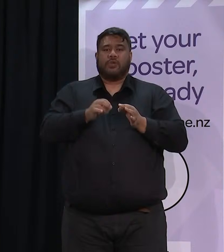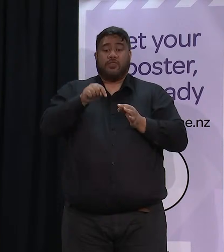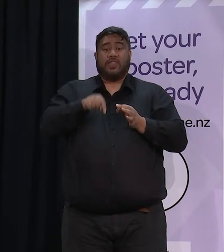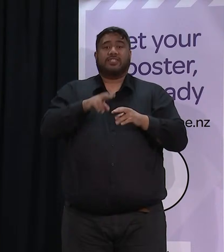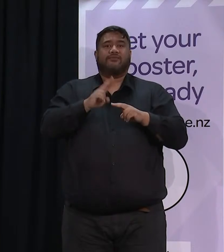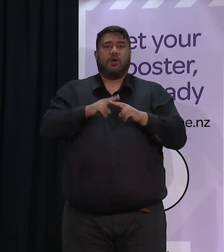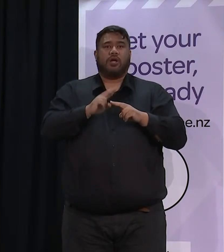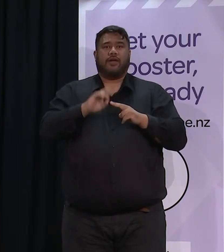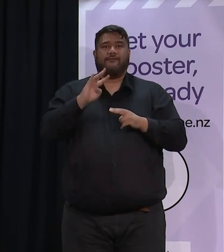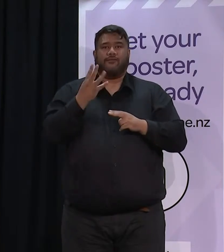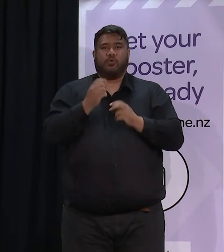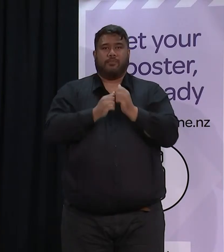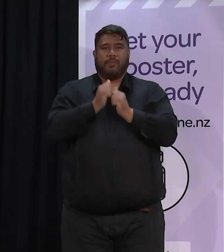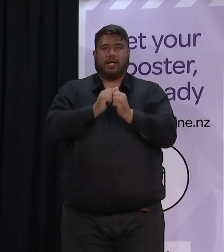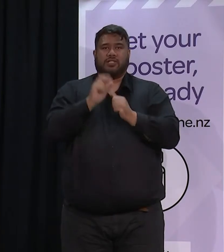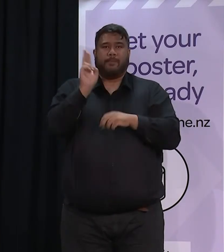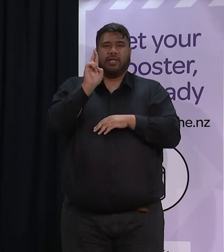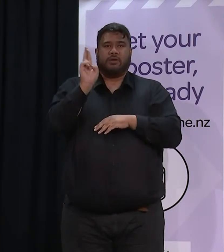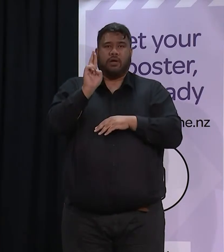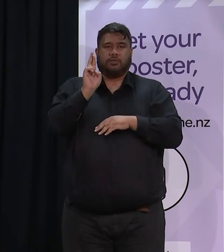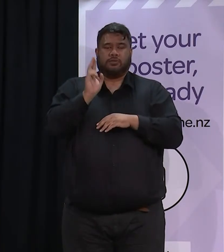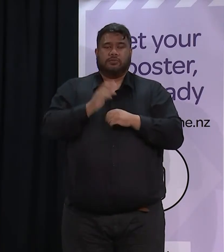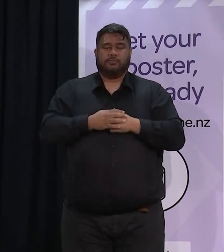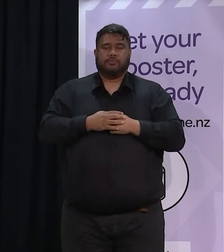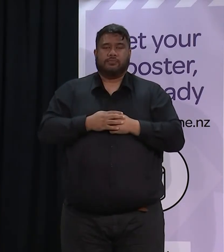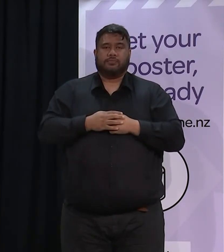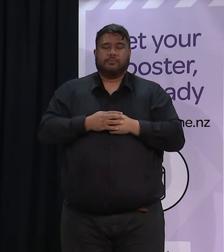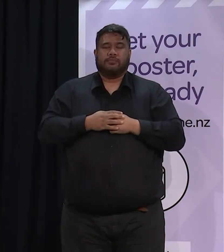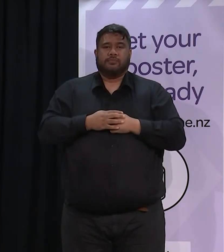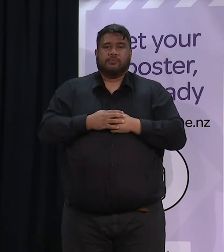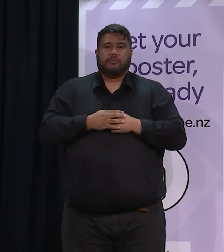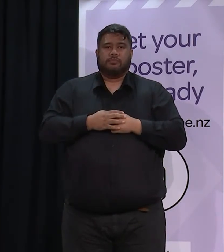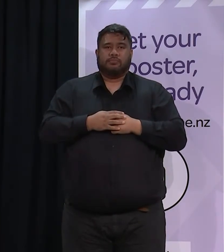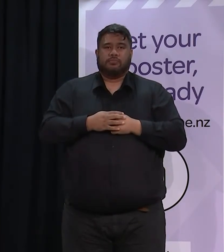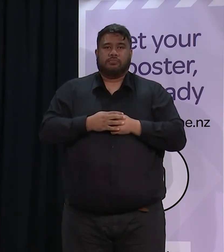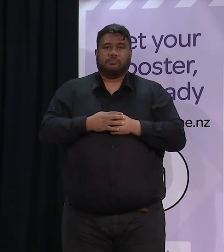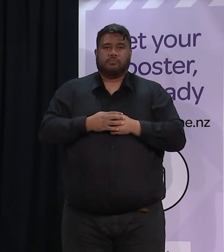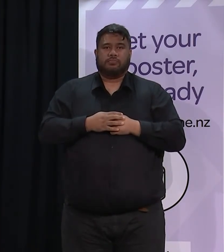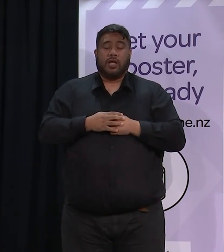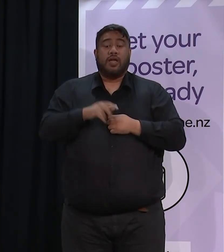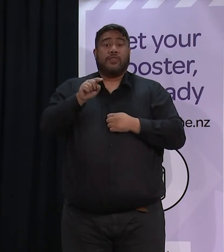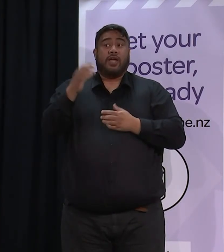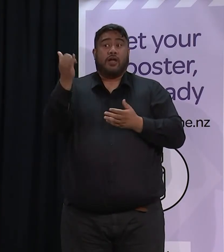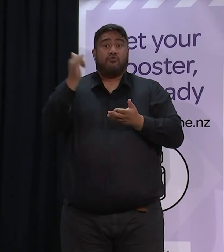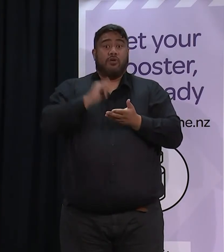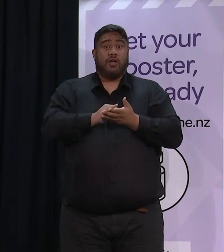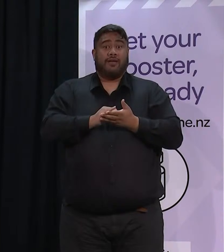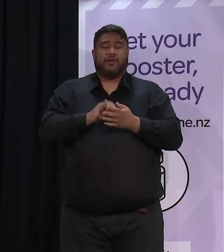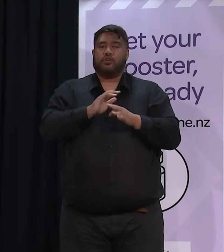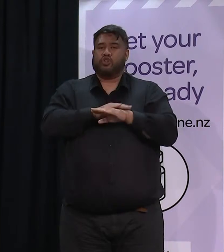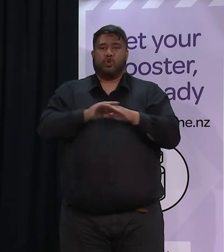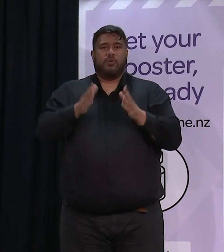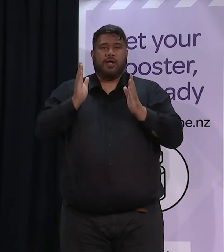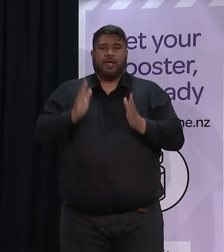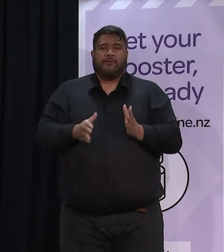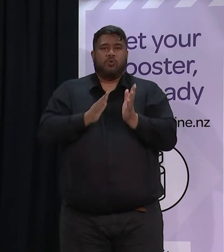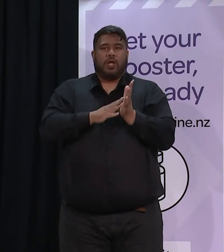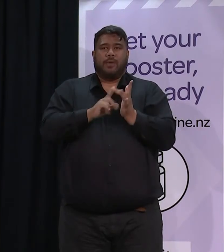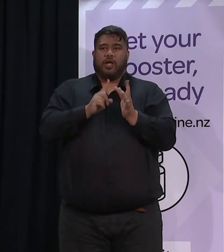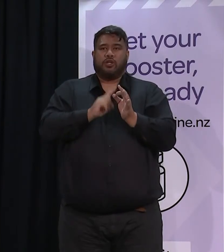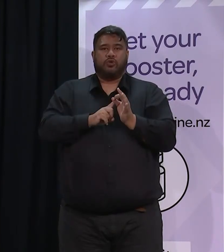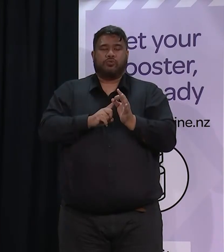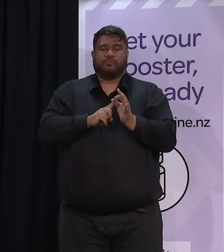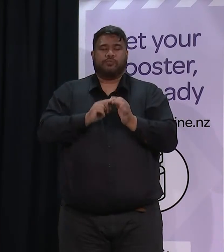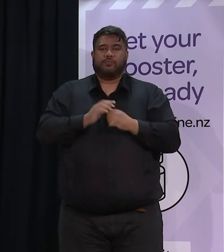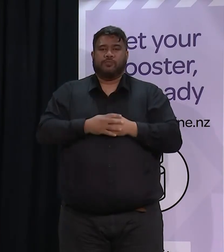this Friday, March 4. And in line with today's decision, will not need to self-isolate. Due